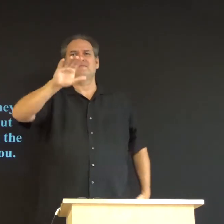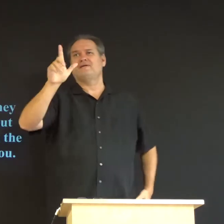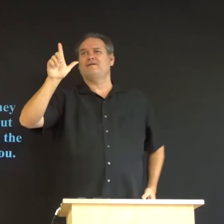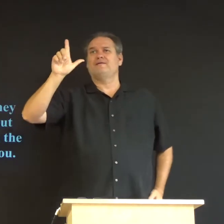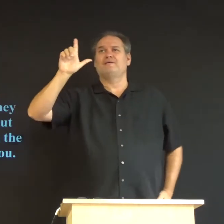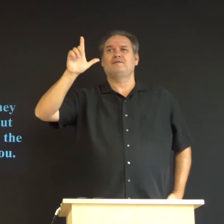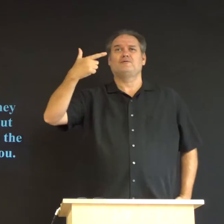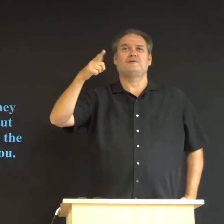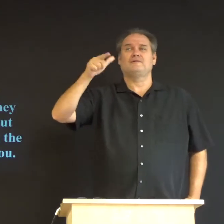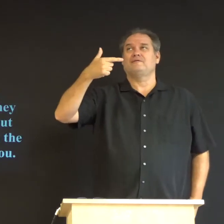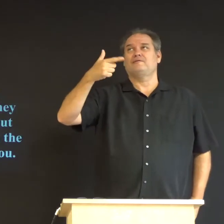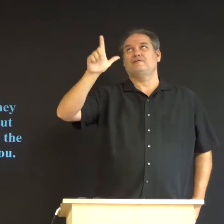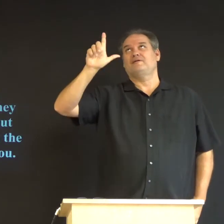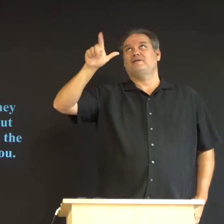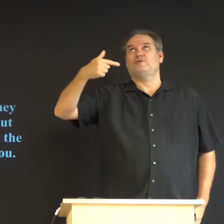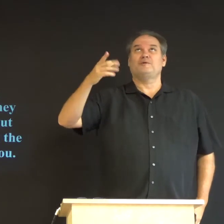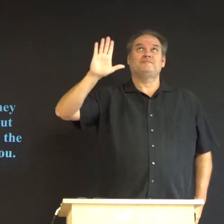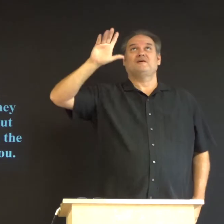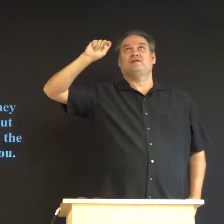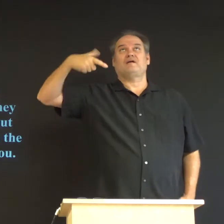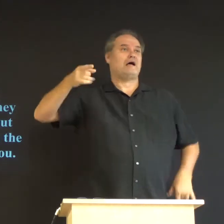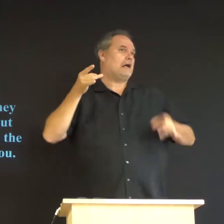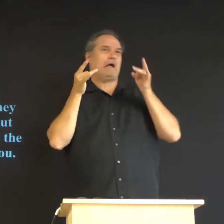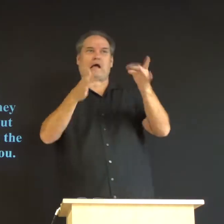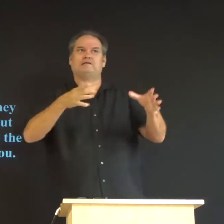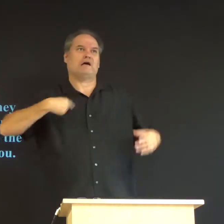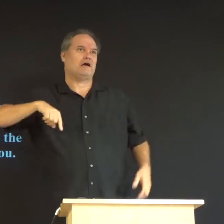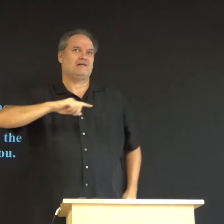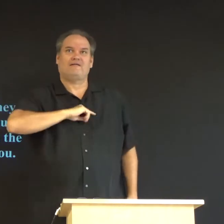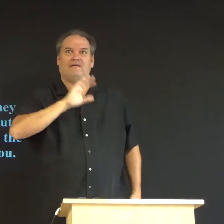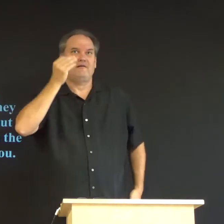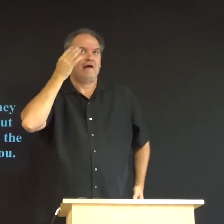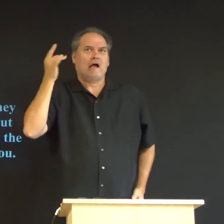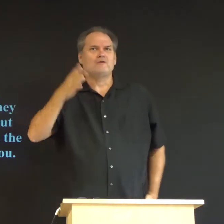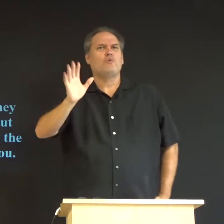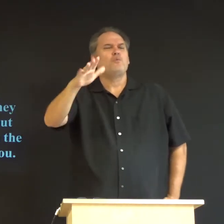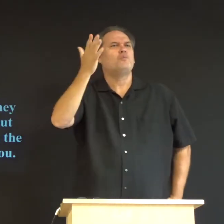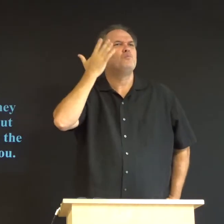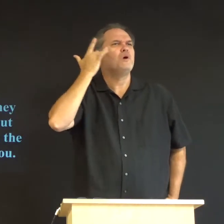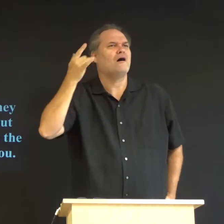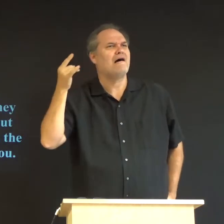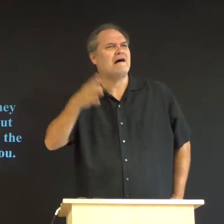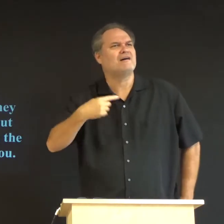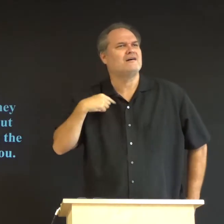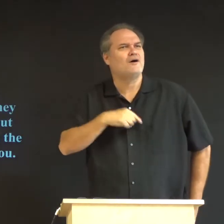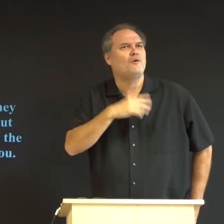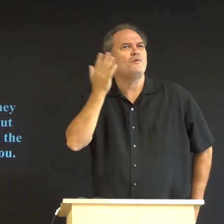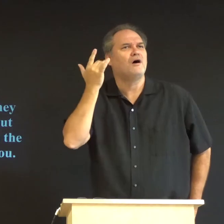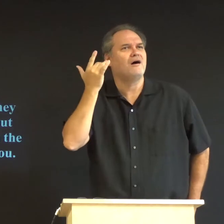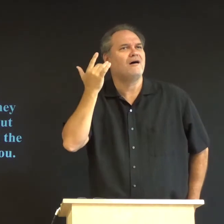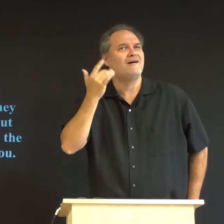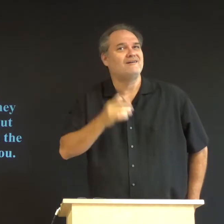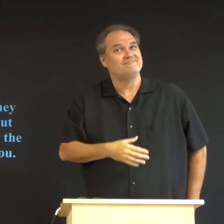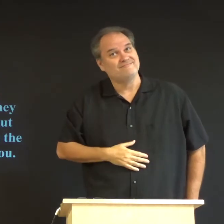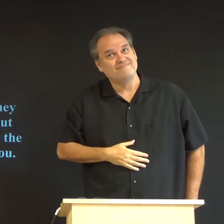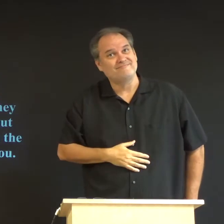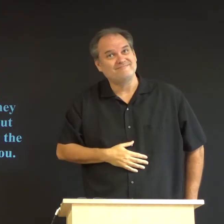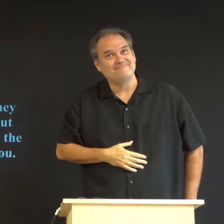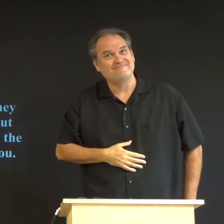The world hates Christians. Now, every Jew, whatever. They hate us. Why? Why